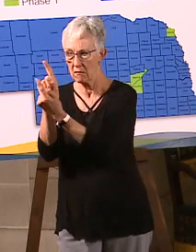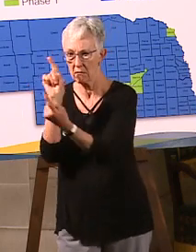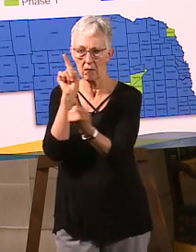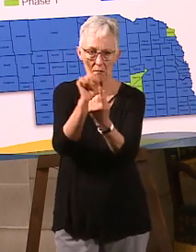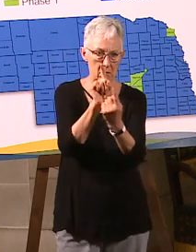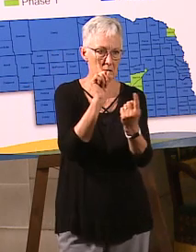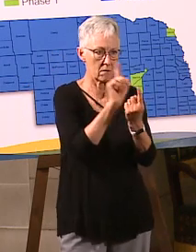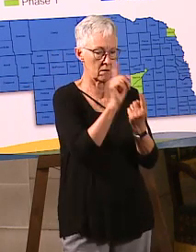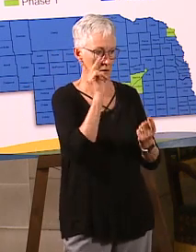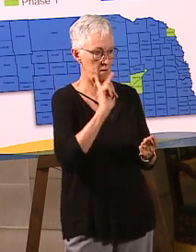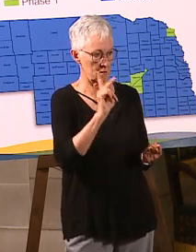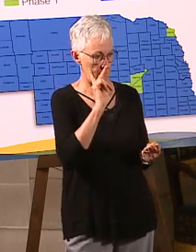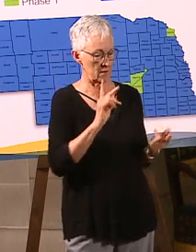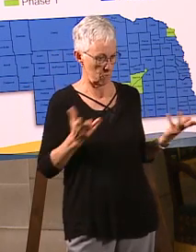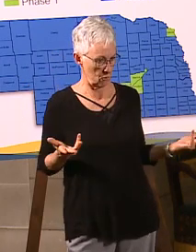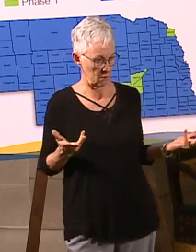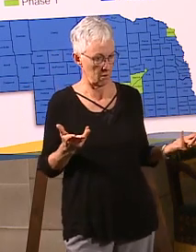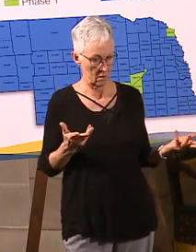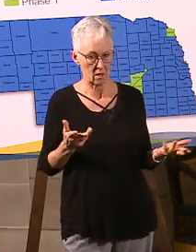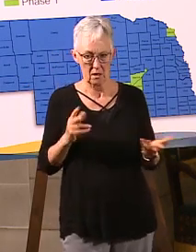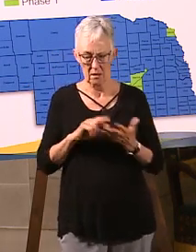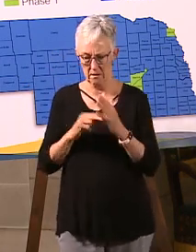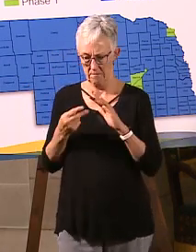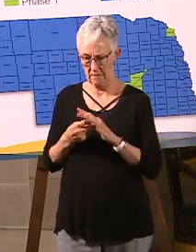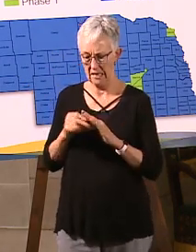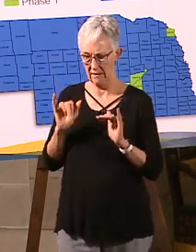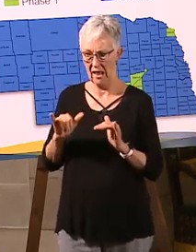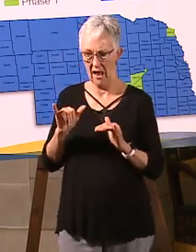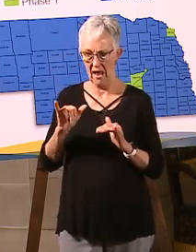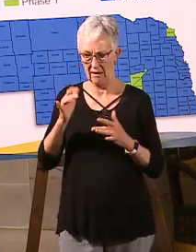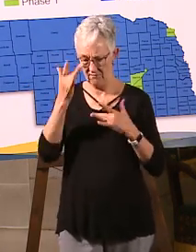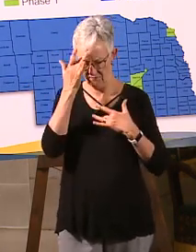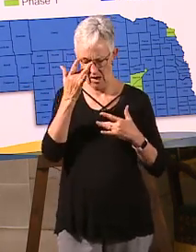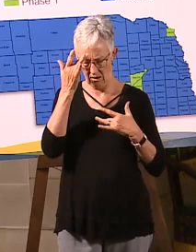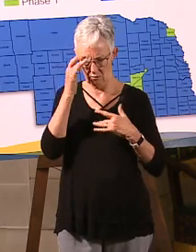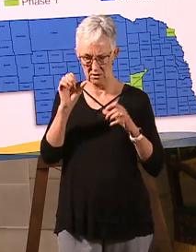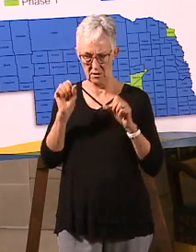of, is like, for example, in choirs, when people are singing, they're